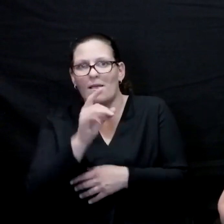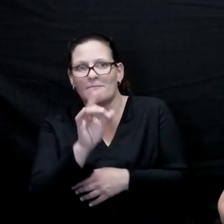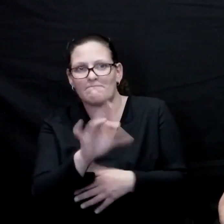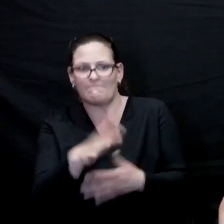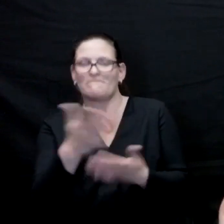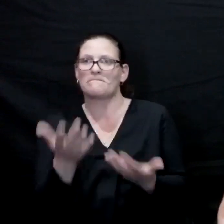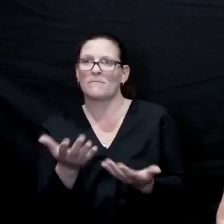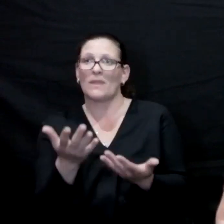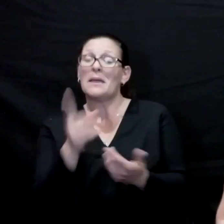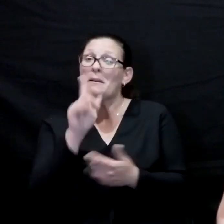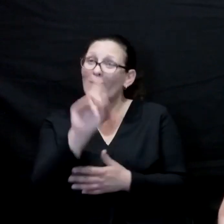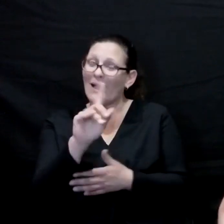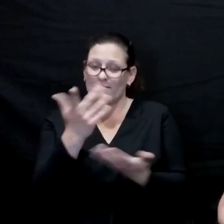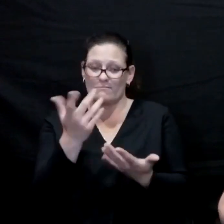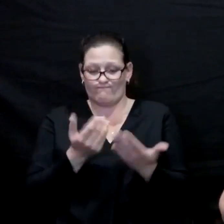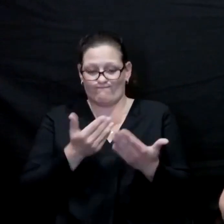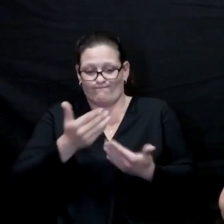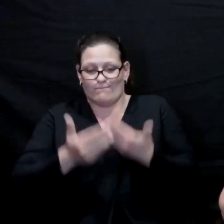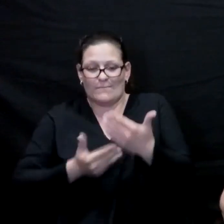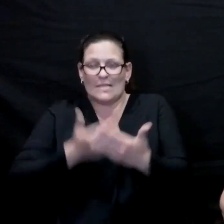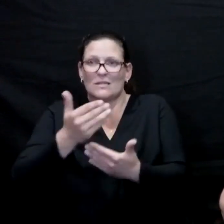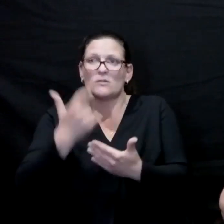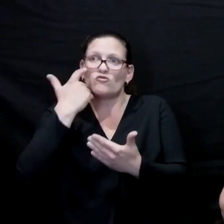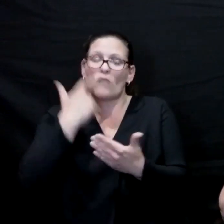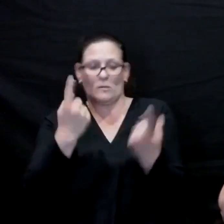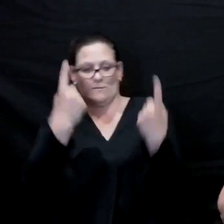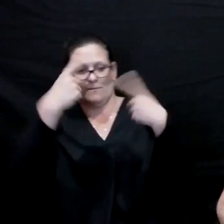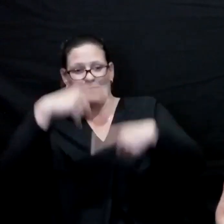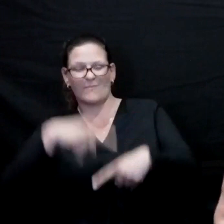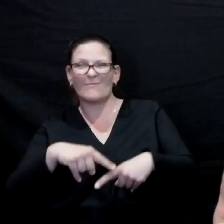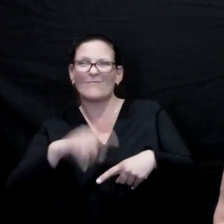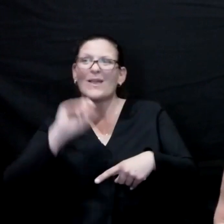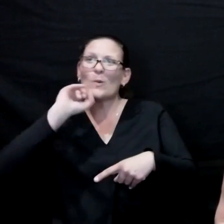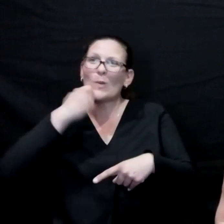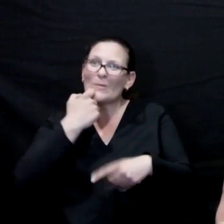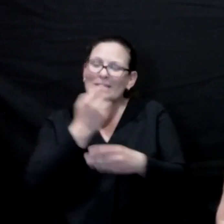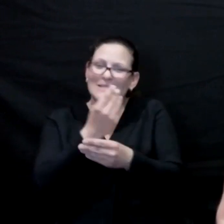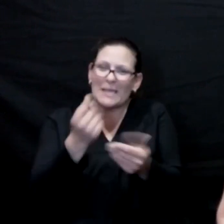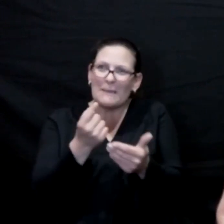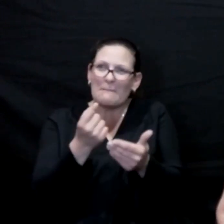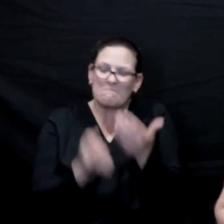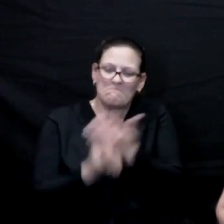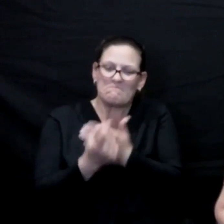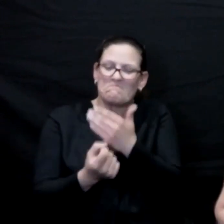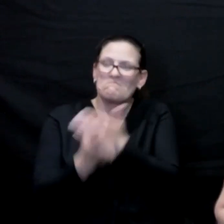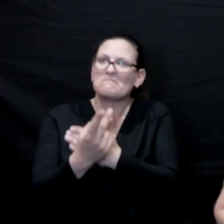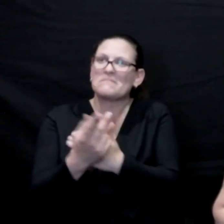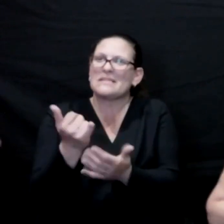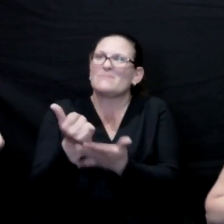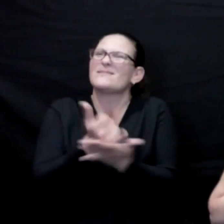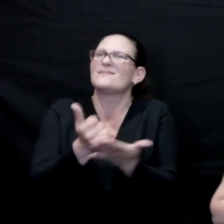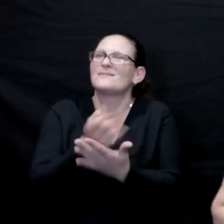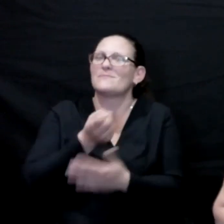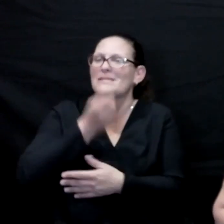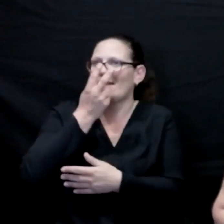you know, you haven't given that information, or, you know, the planner got it wrong. You know, you have got that process.